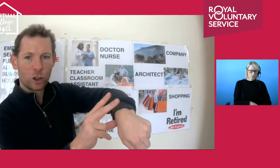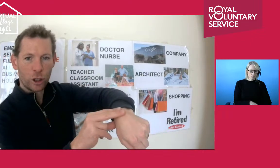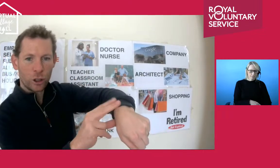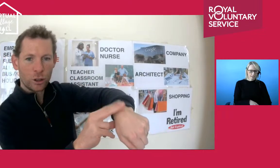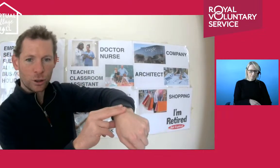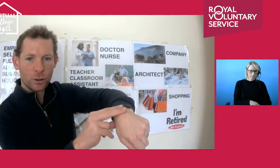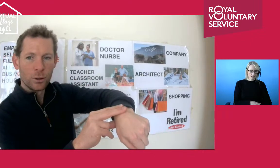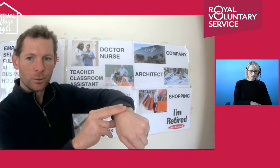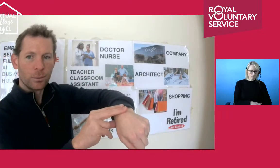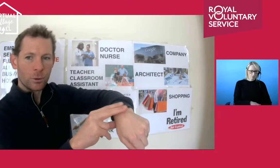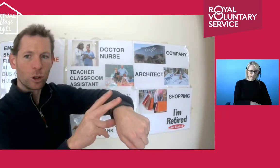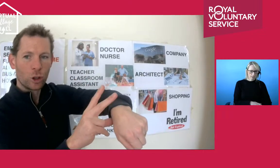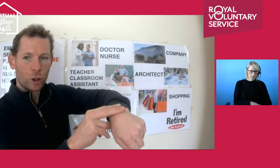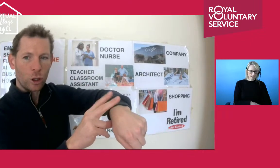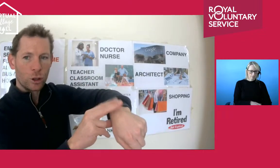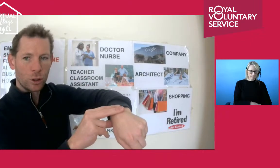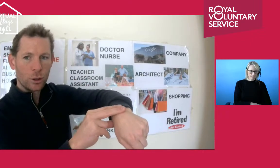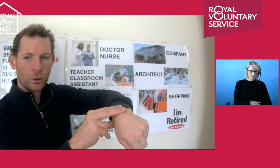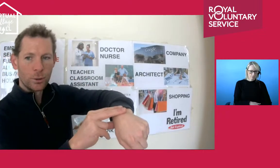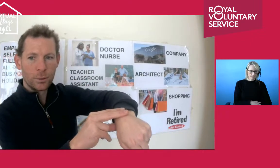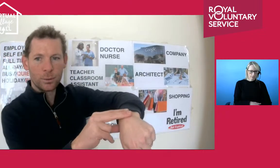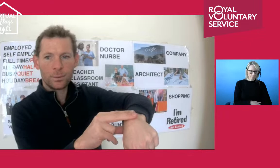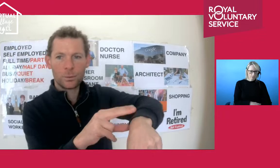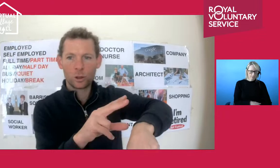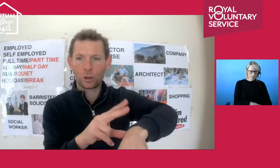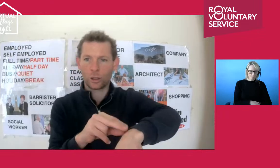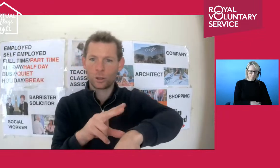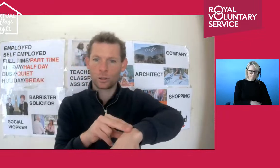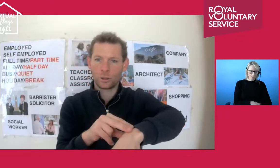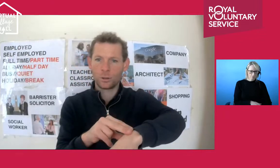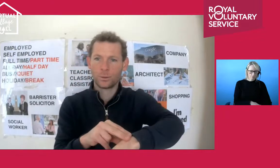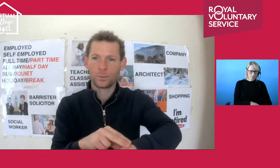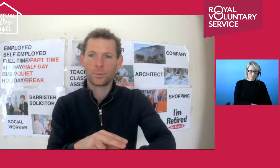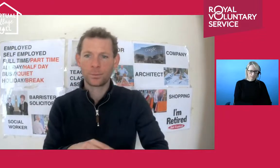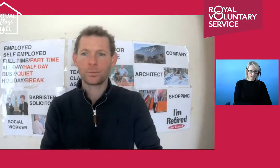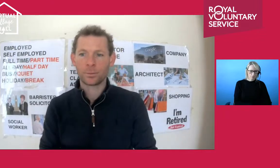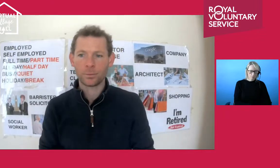So it's no, it's definitely on the outside of your